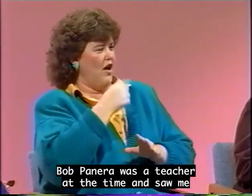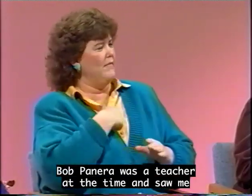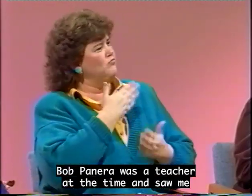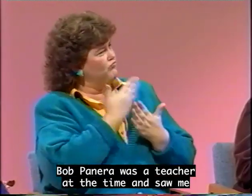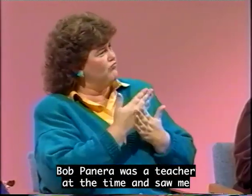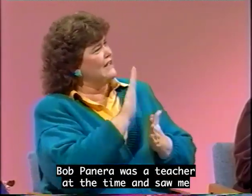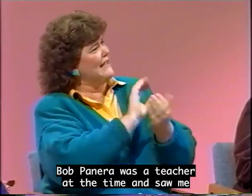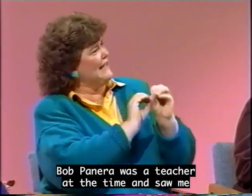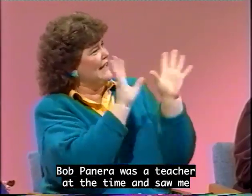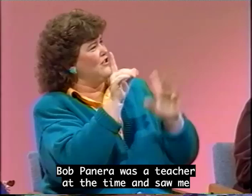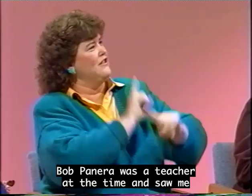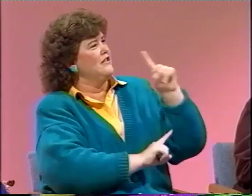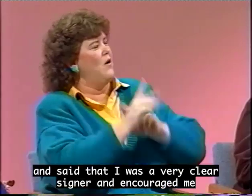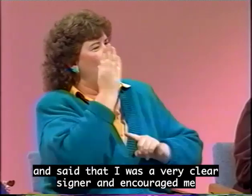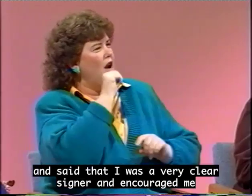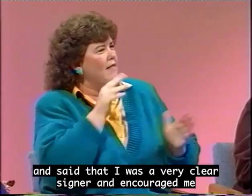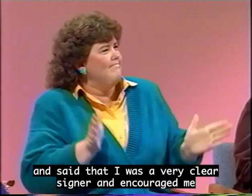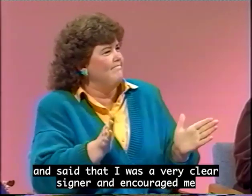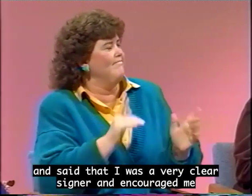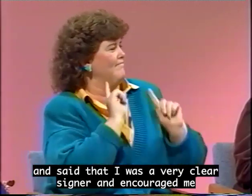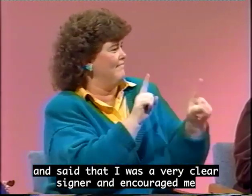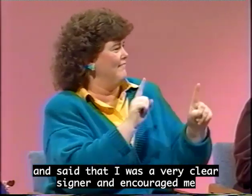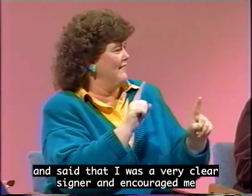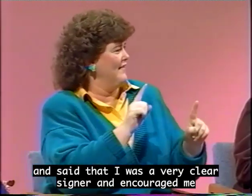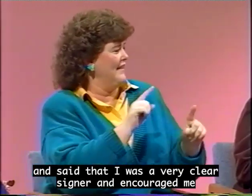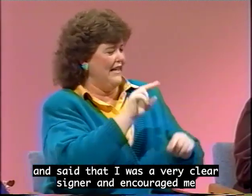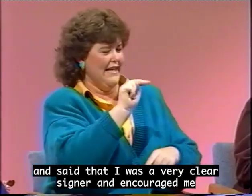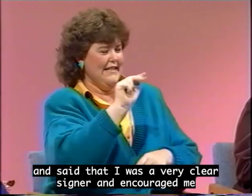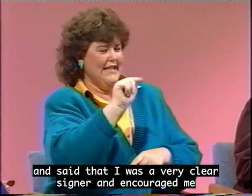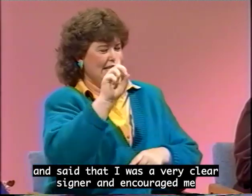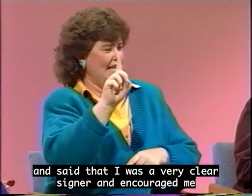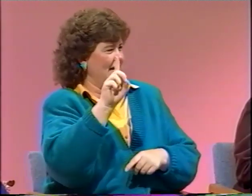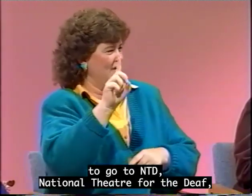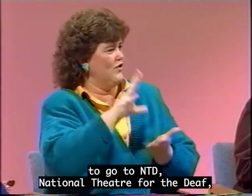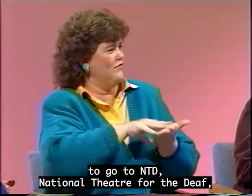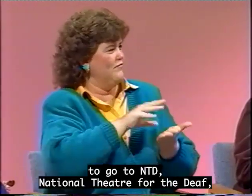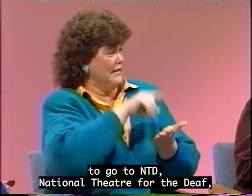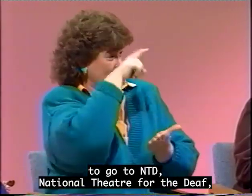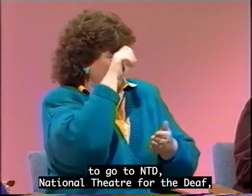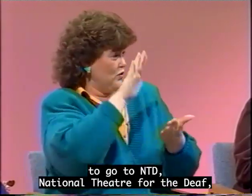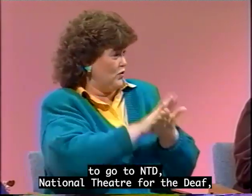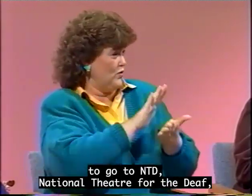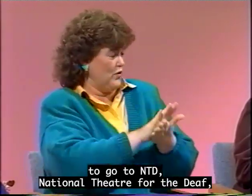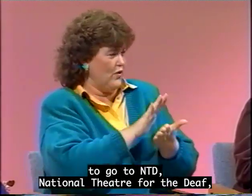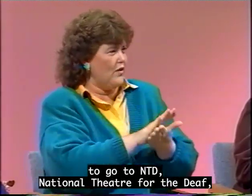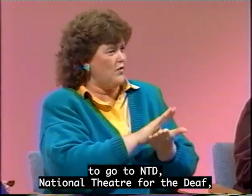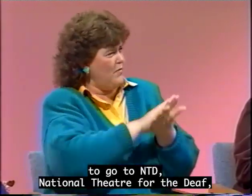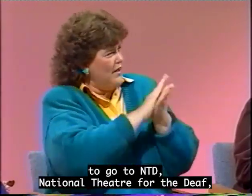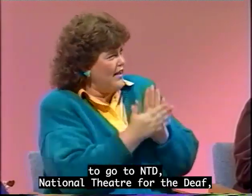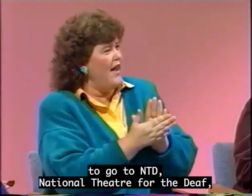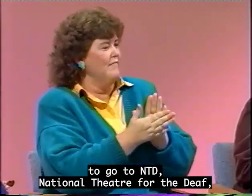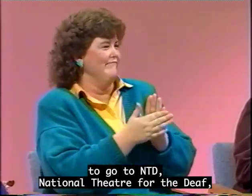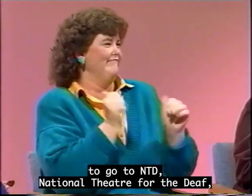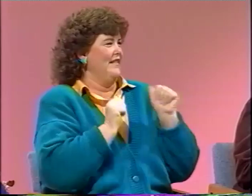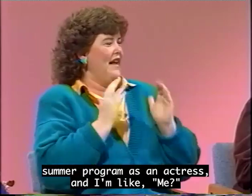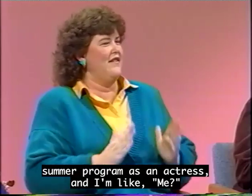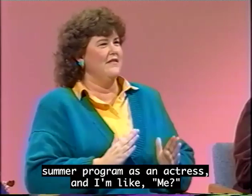teacher at the time and saw me and said that I was a very clear signer and encouraged me to go to NTD, National Theater for the Deaf Summer